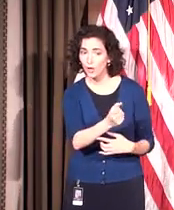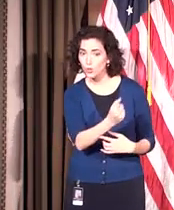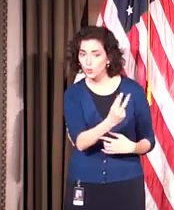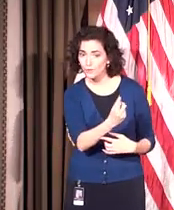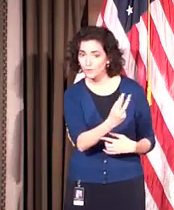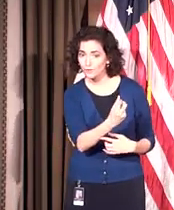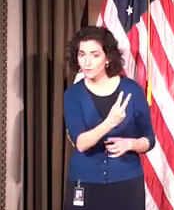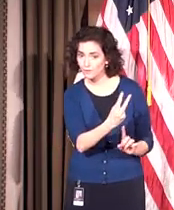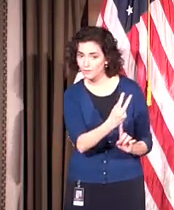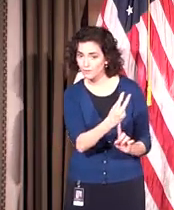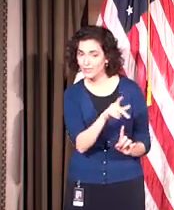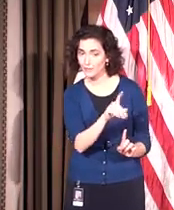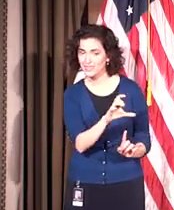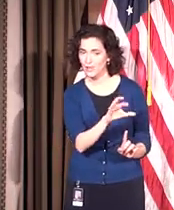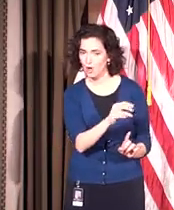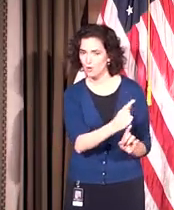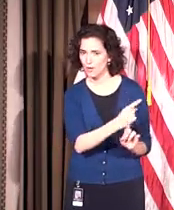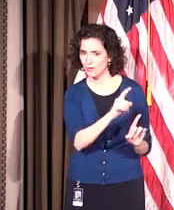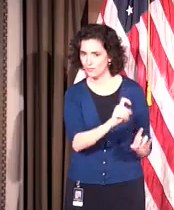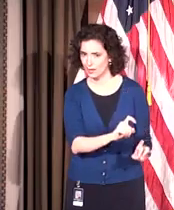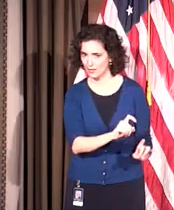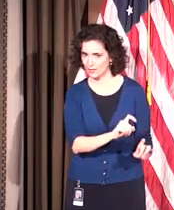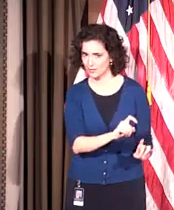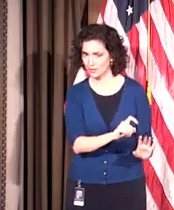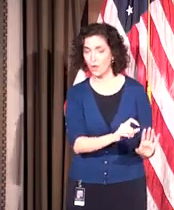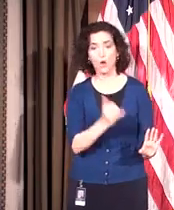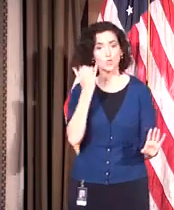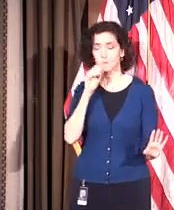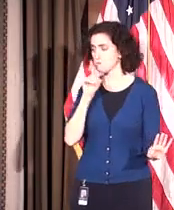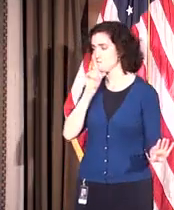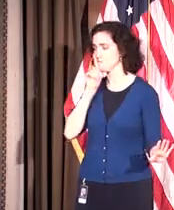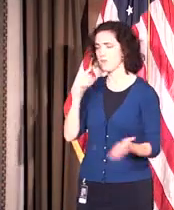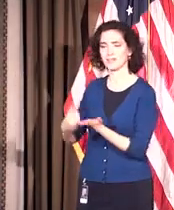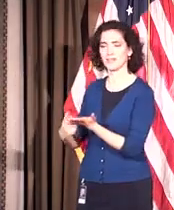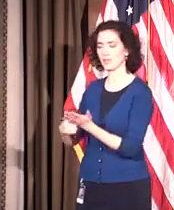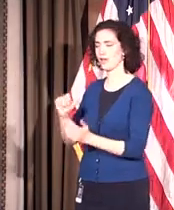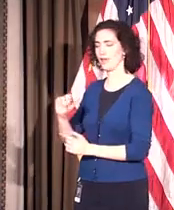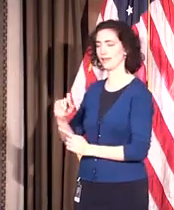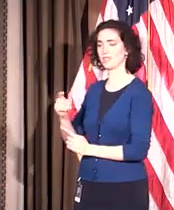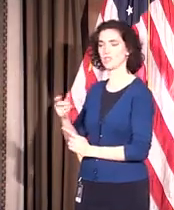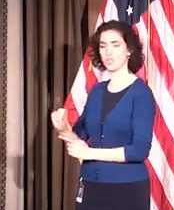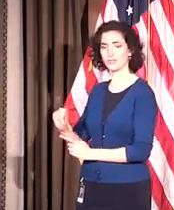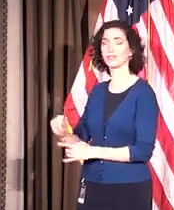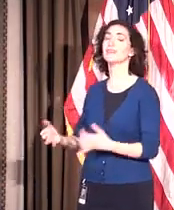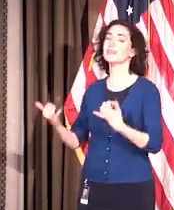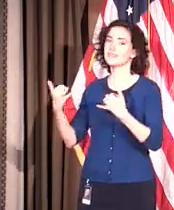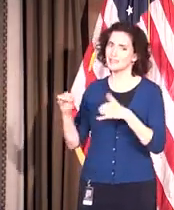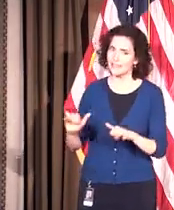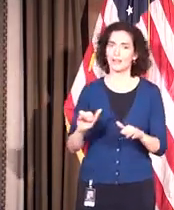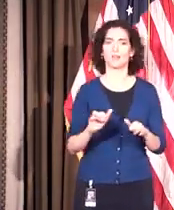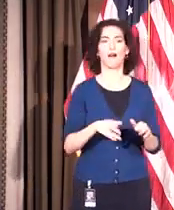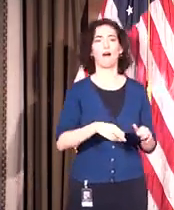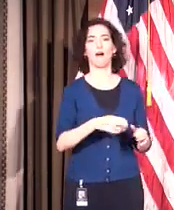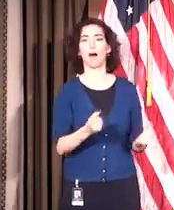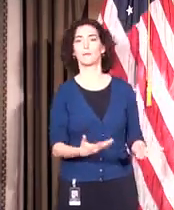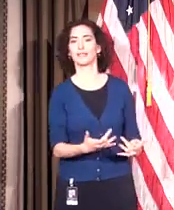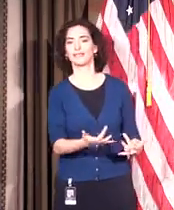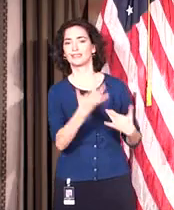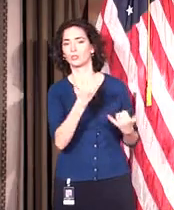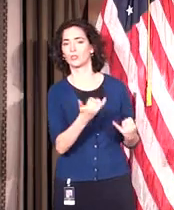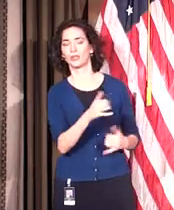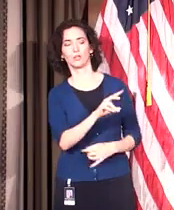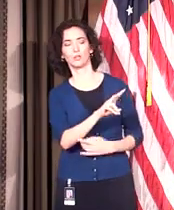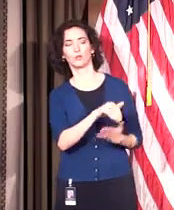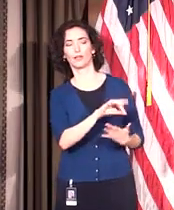2,812. So had we not talked about at all about antigen, the number today would have been 2,812. So I don't